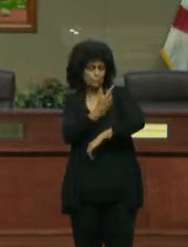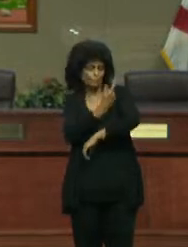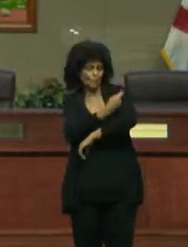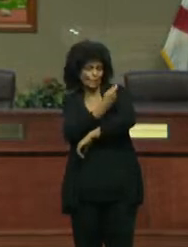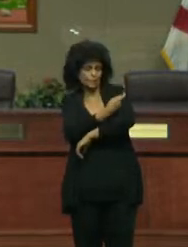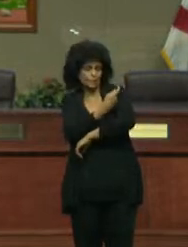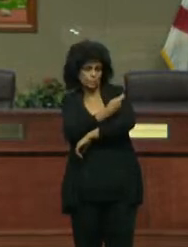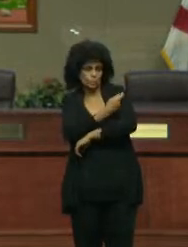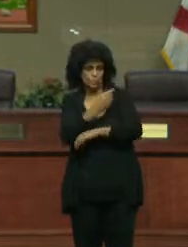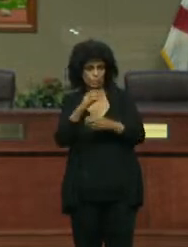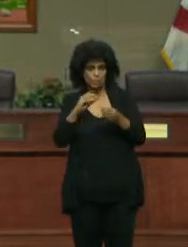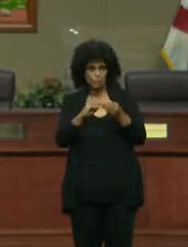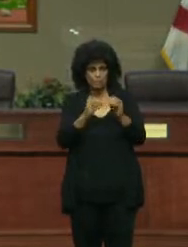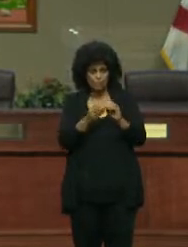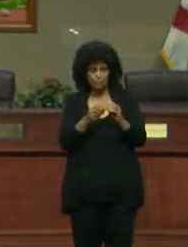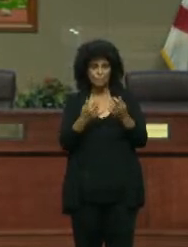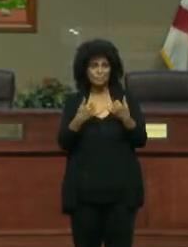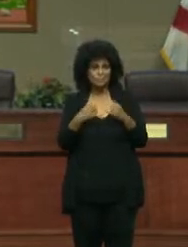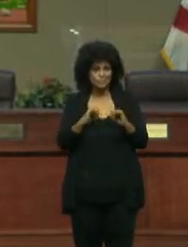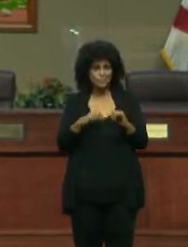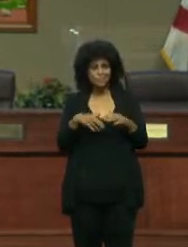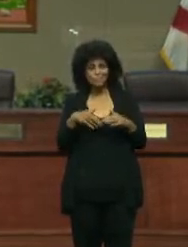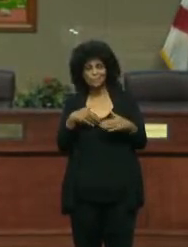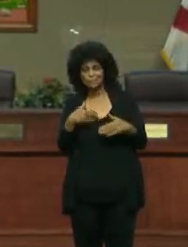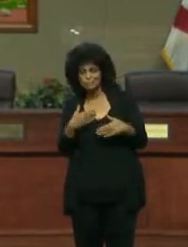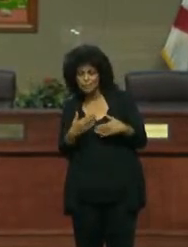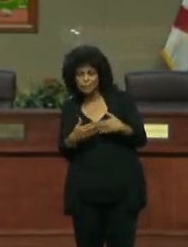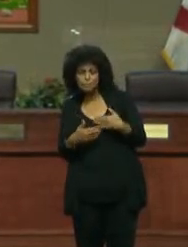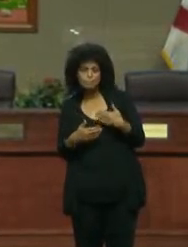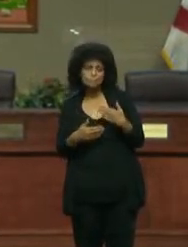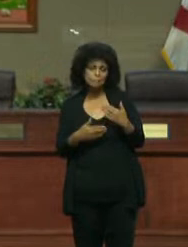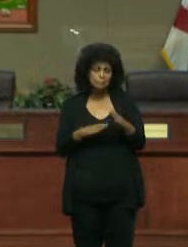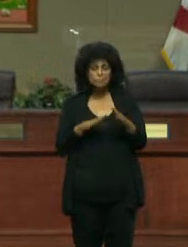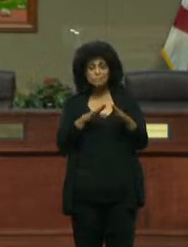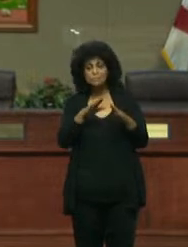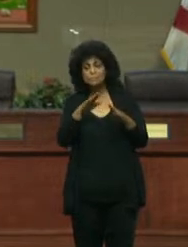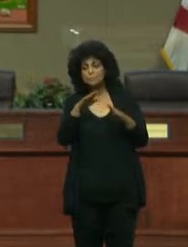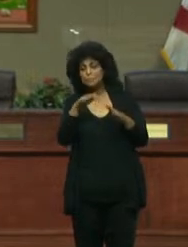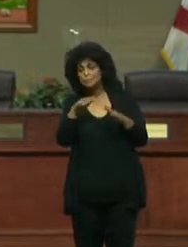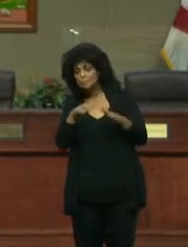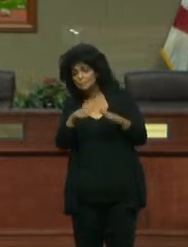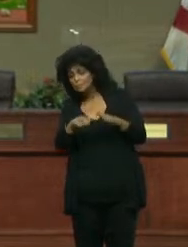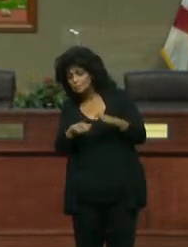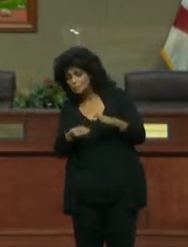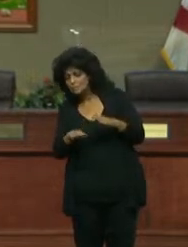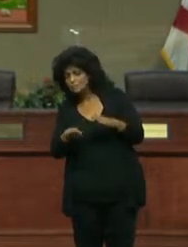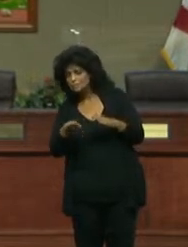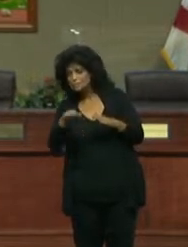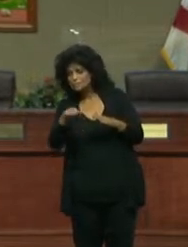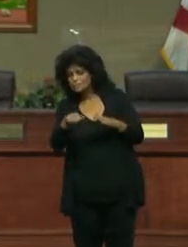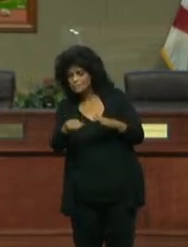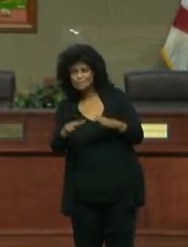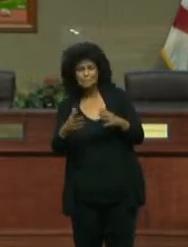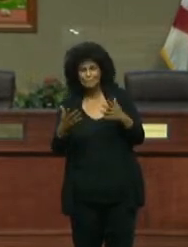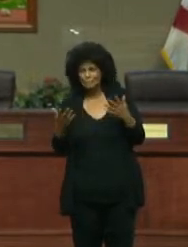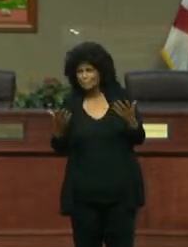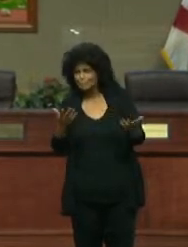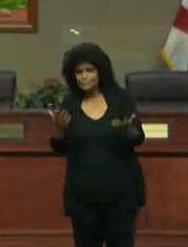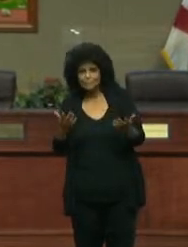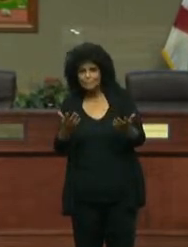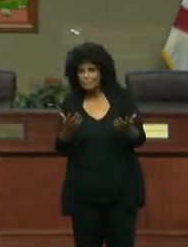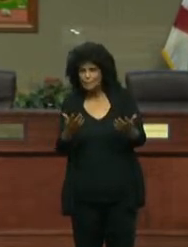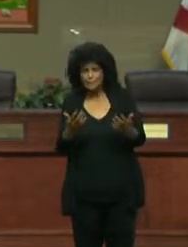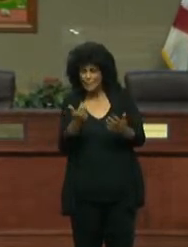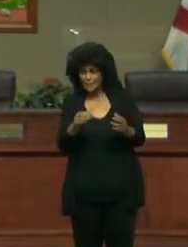still stagnating or slow, is there anything else we can do? I mean, even the Magic Gyms where we